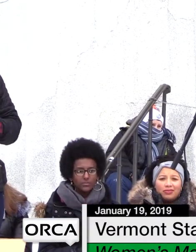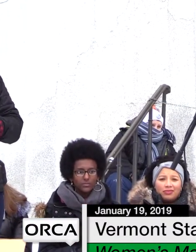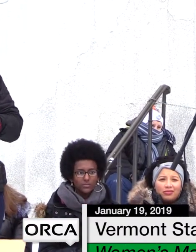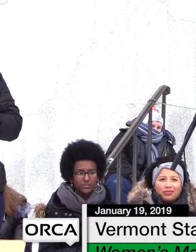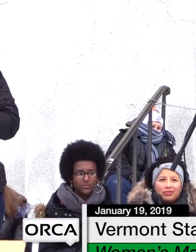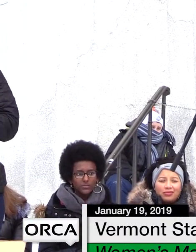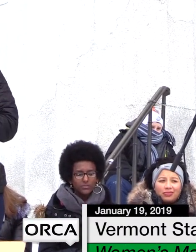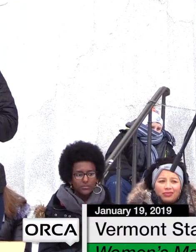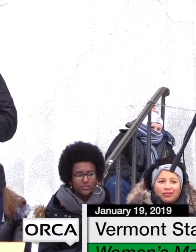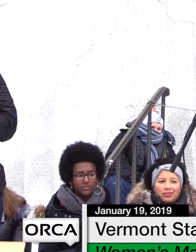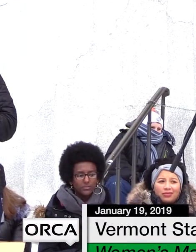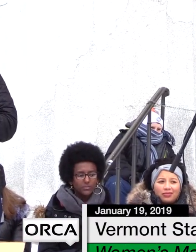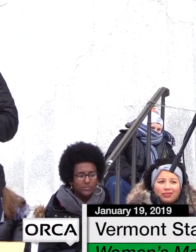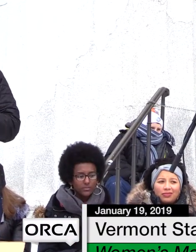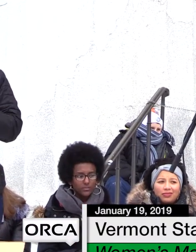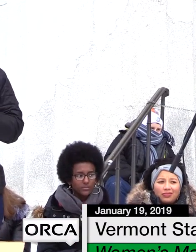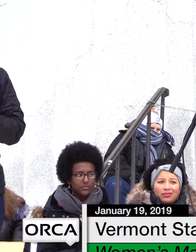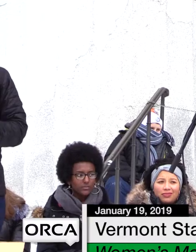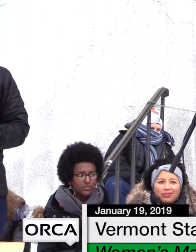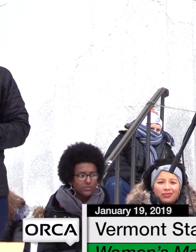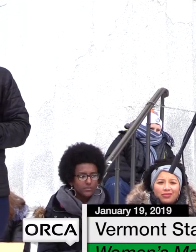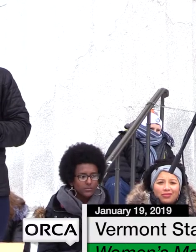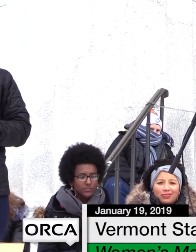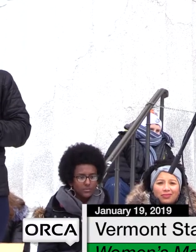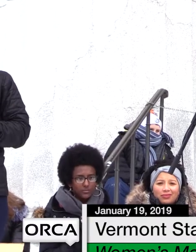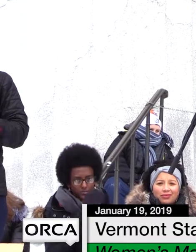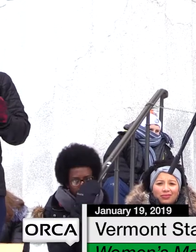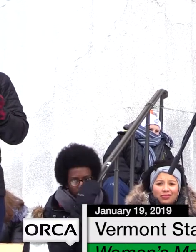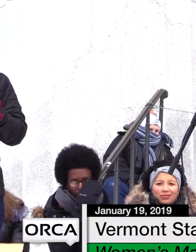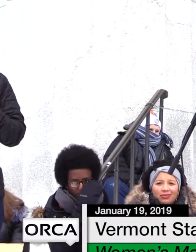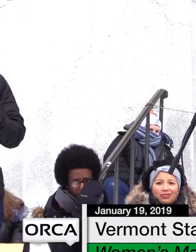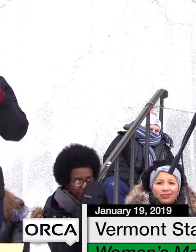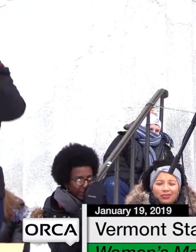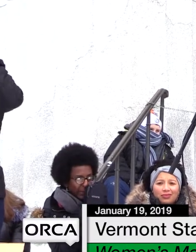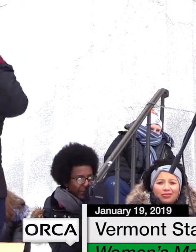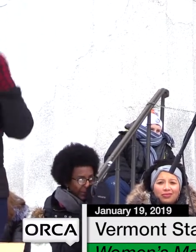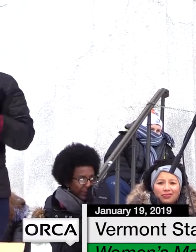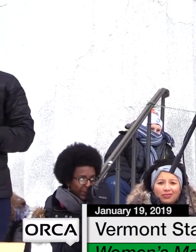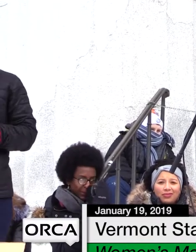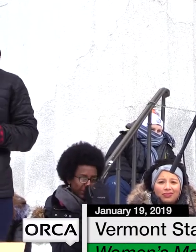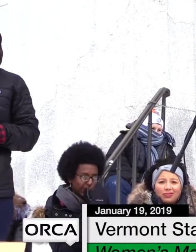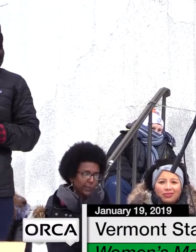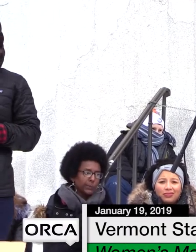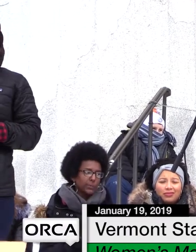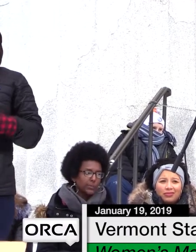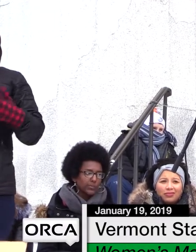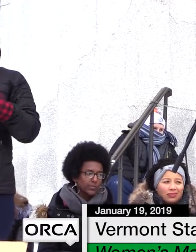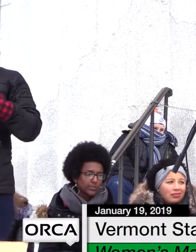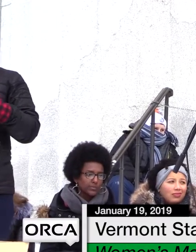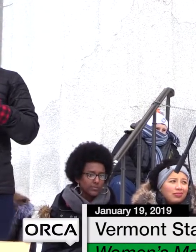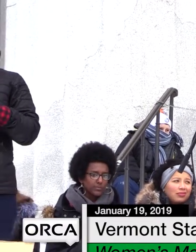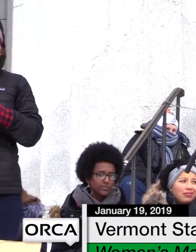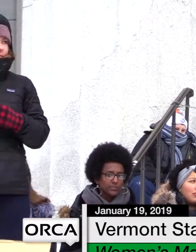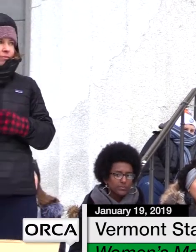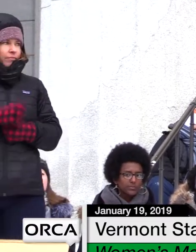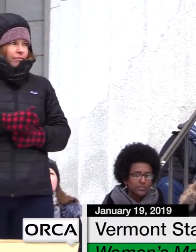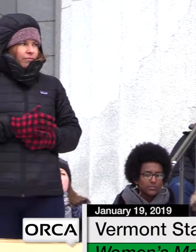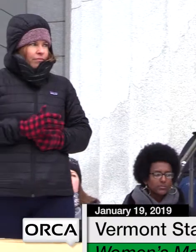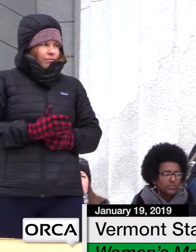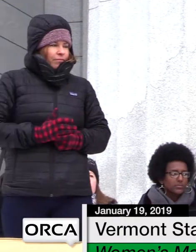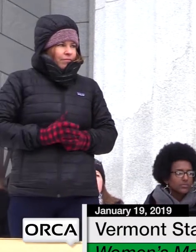Kaya Morris, has to stand up for herself against the white supremacy because the institutions did not.